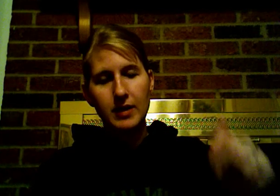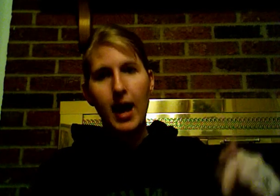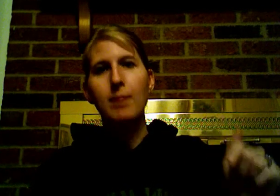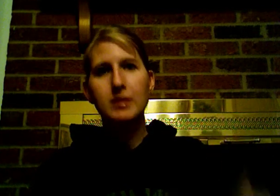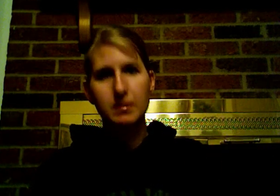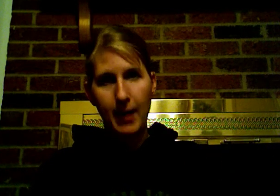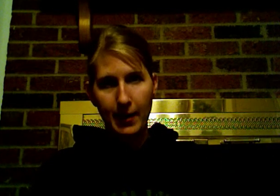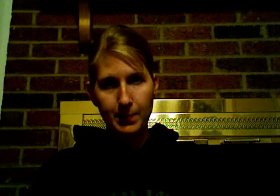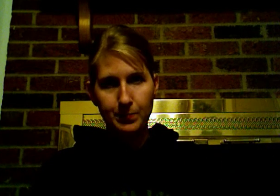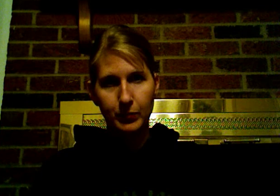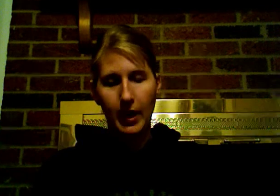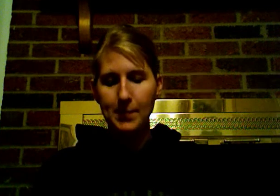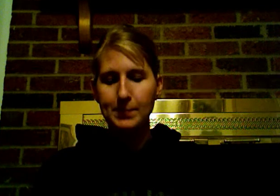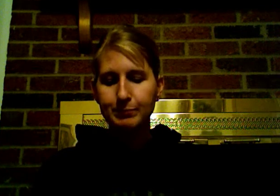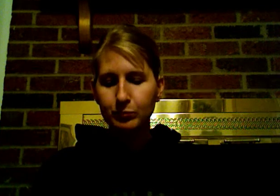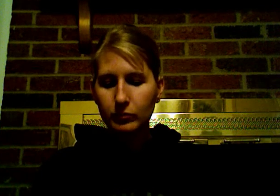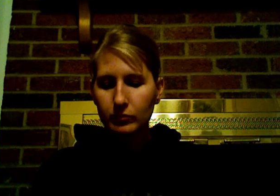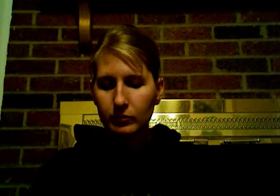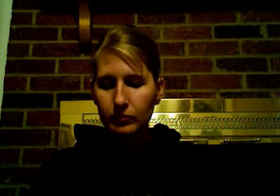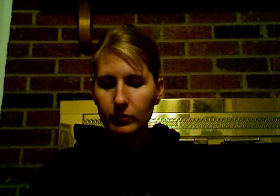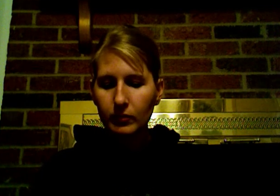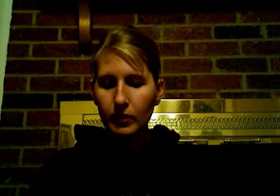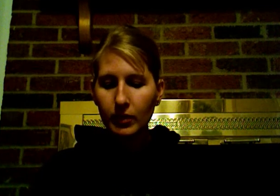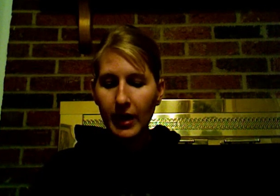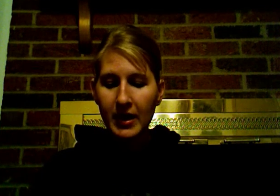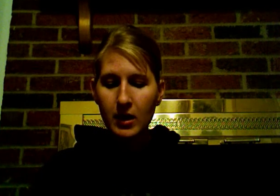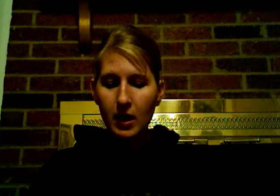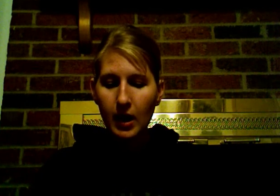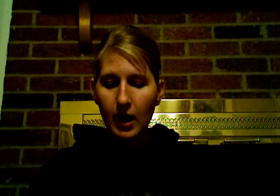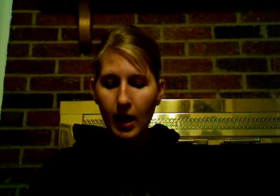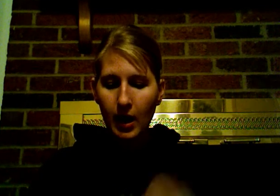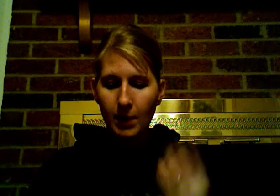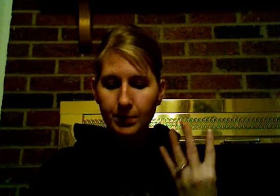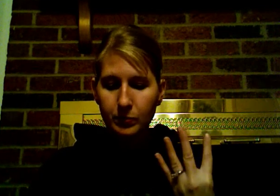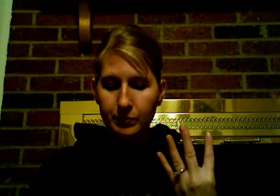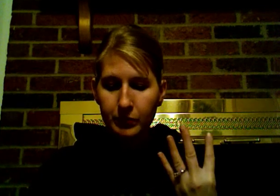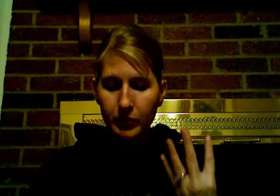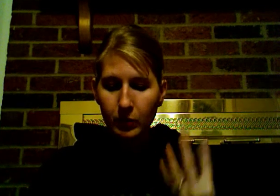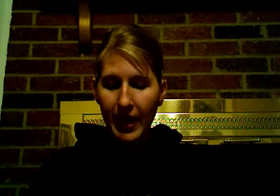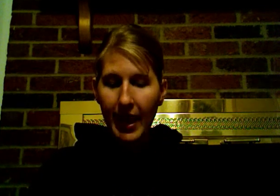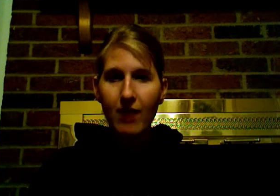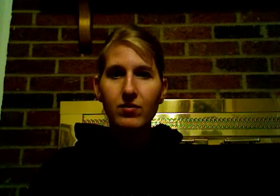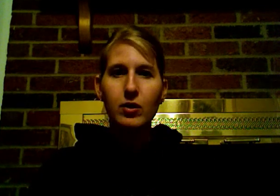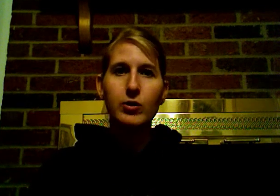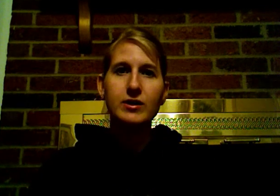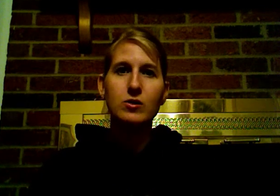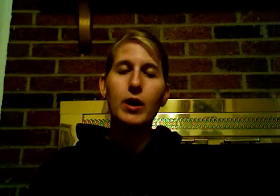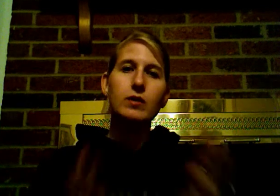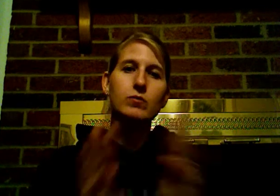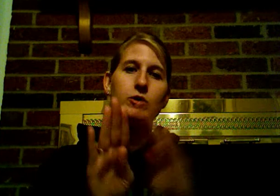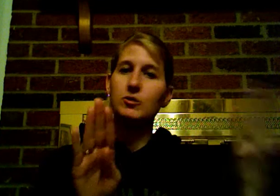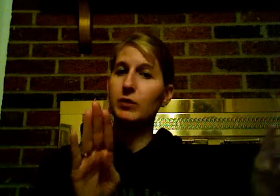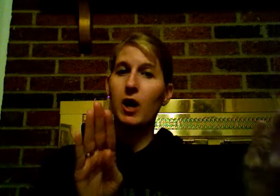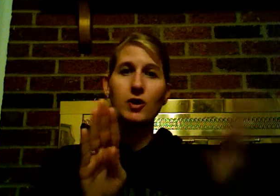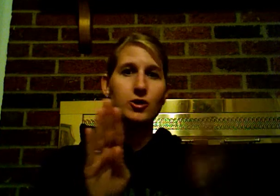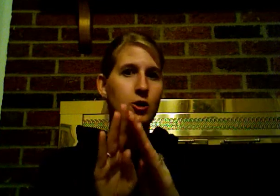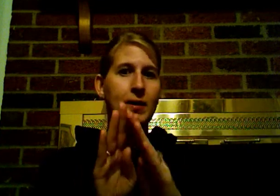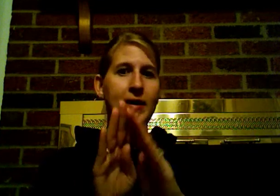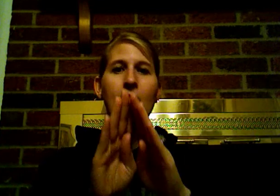top to bottom, okay? Then we have, of course, a door, which we all should know by now, and